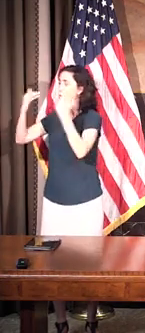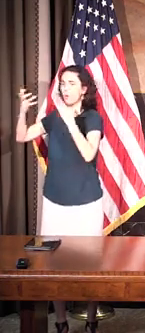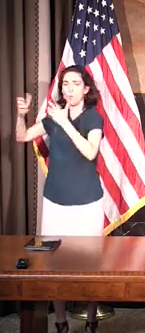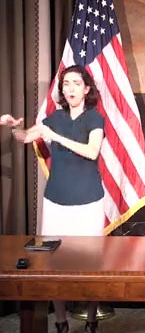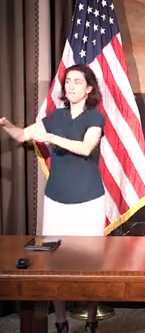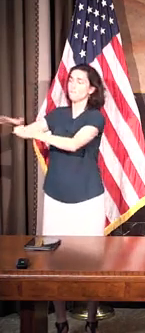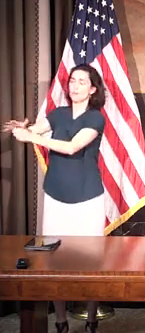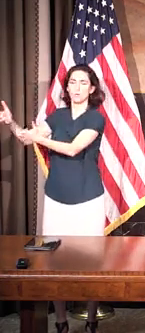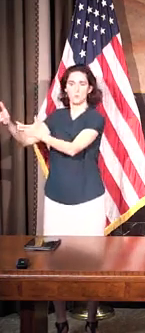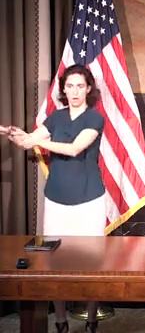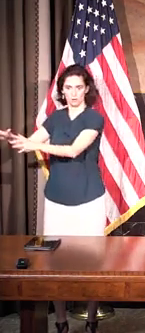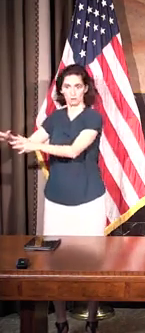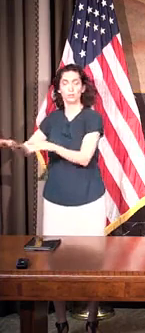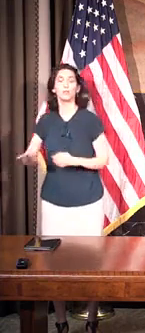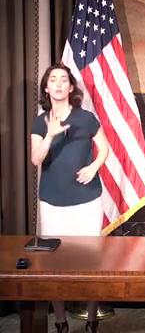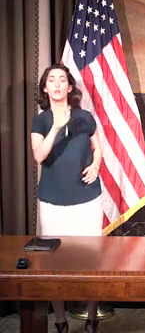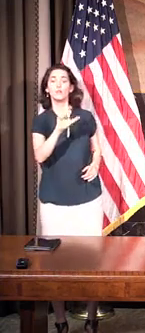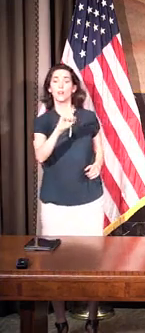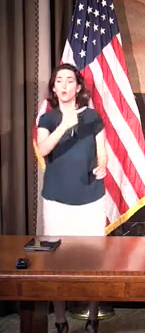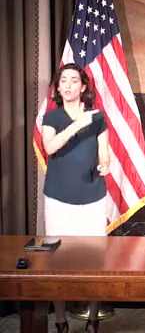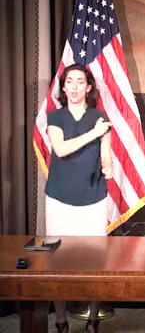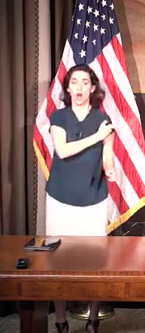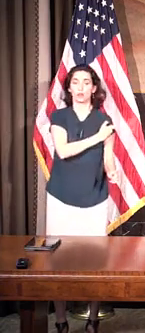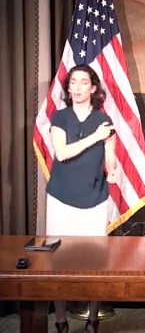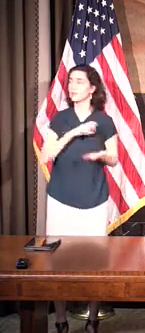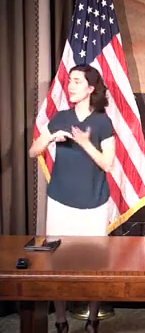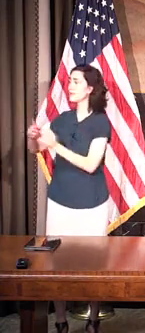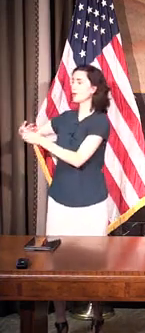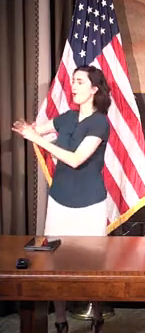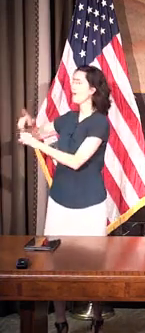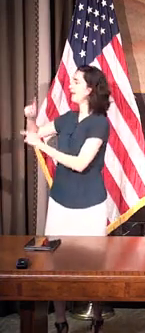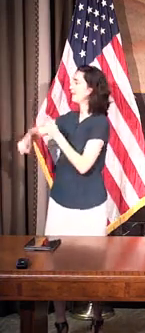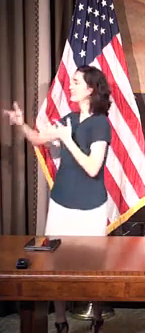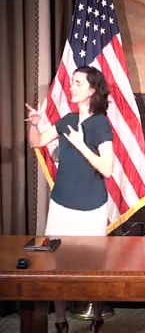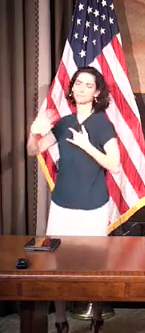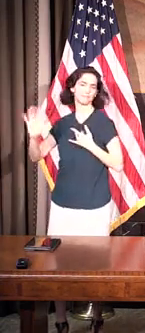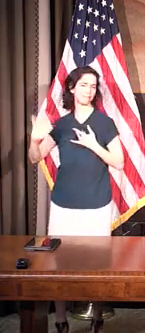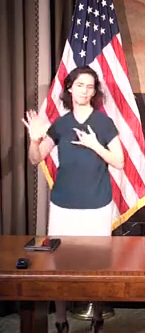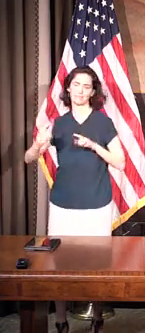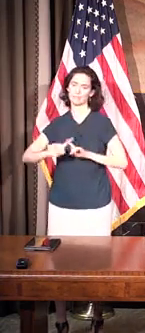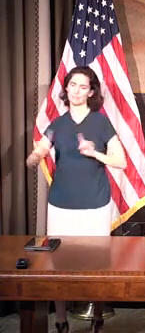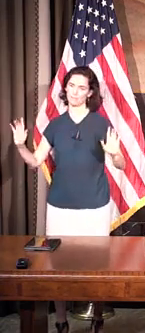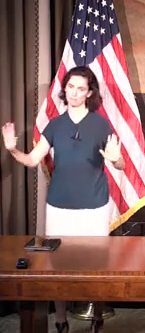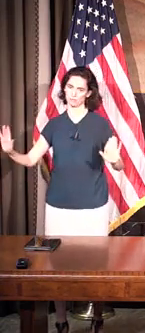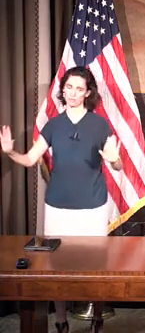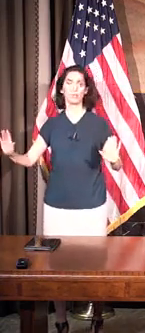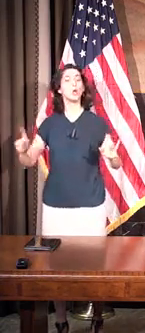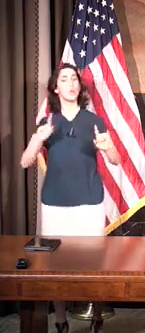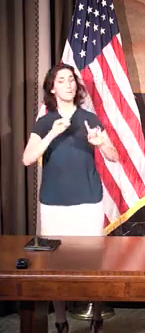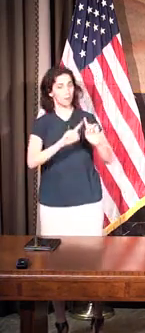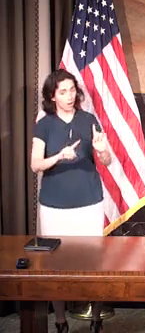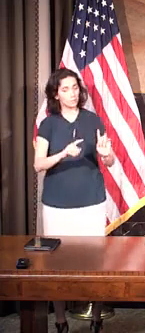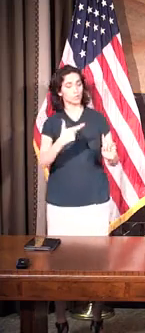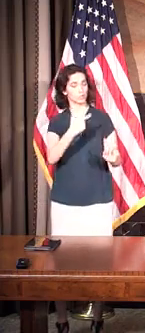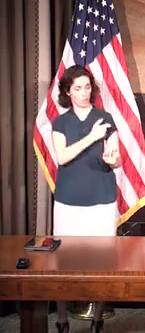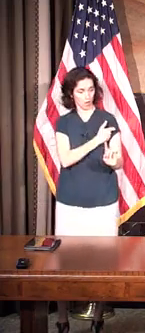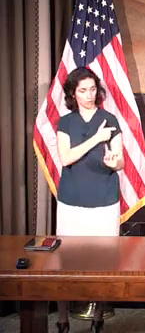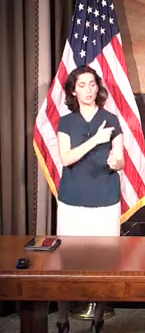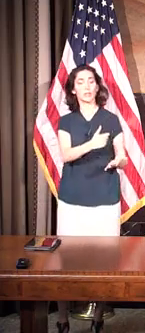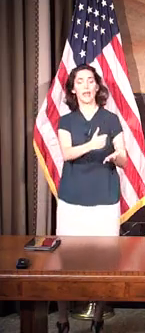won't prevent COVID, but it does help when it comes to making sure that we don't overwhelm